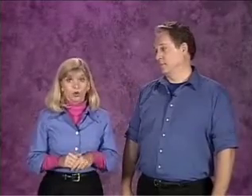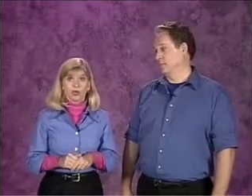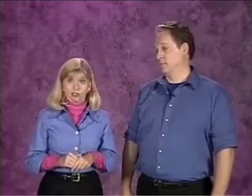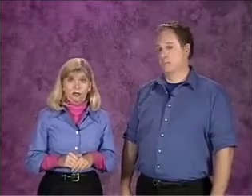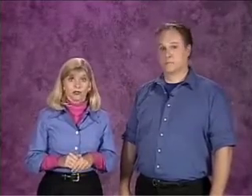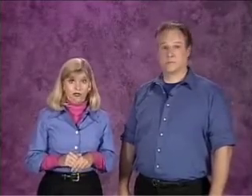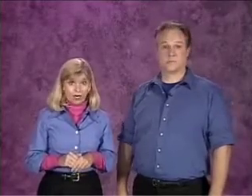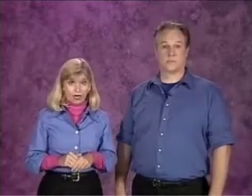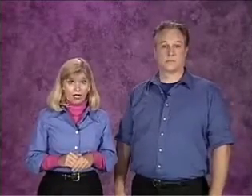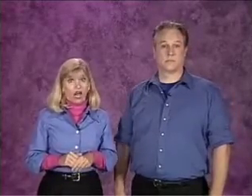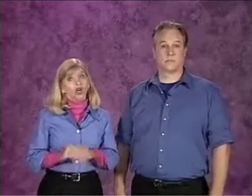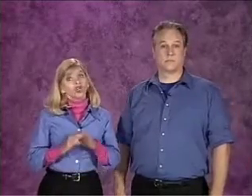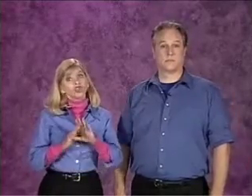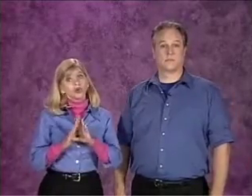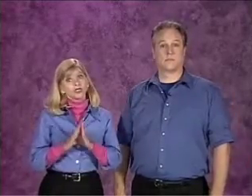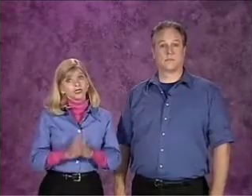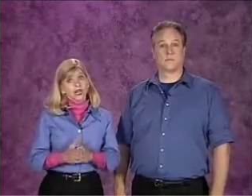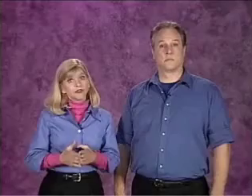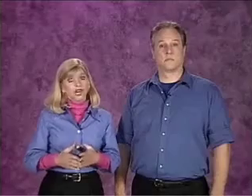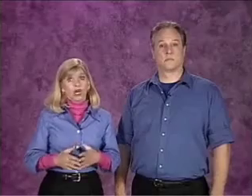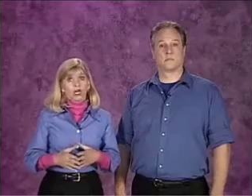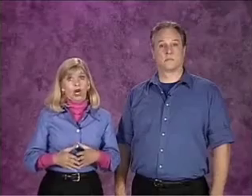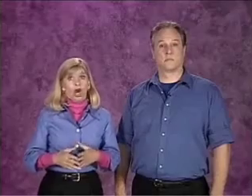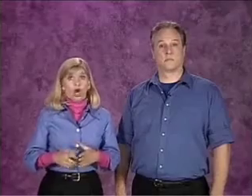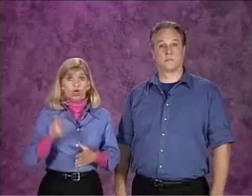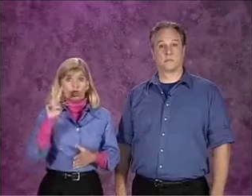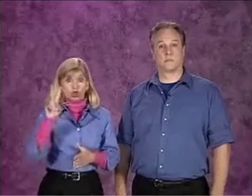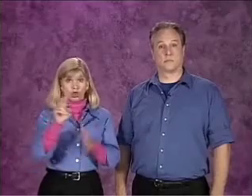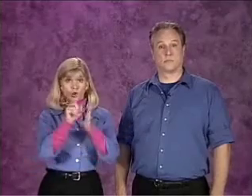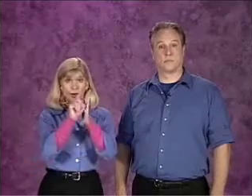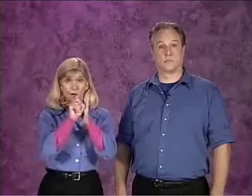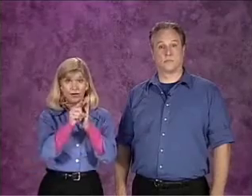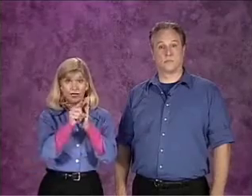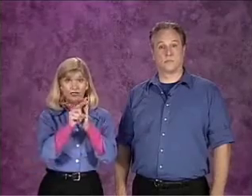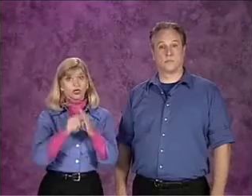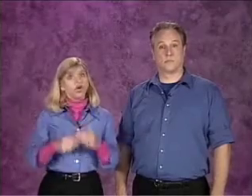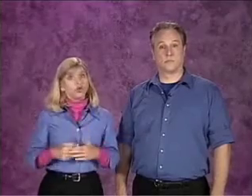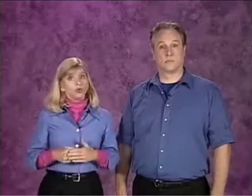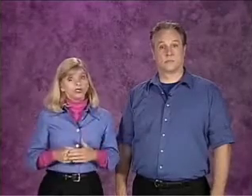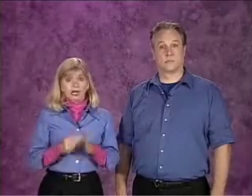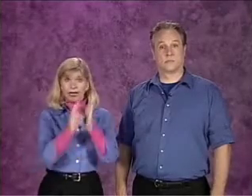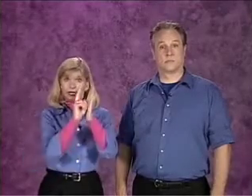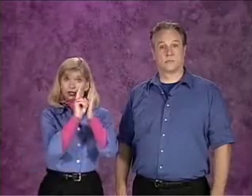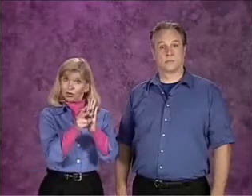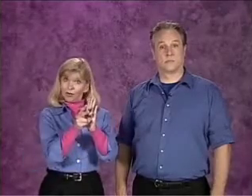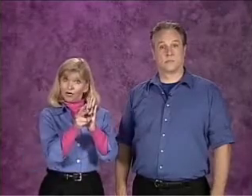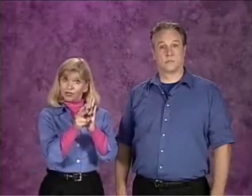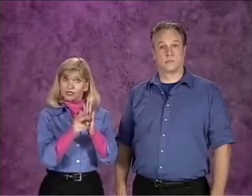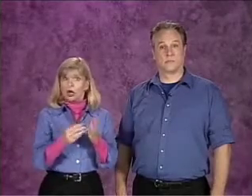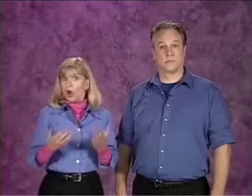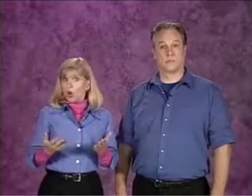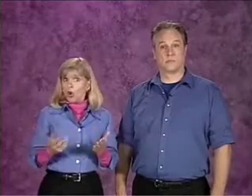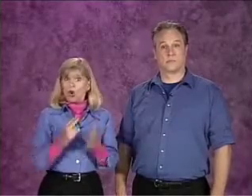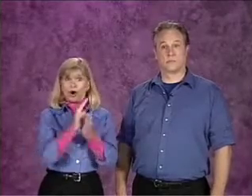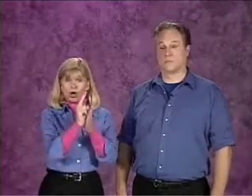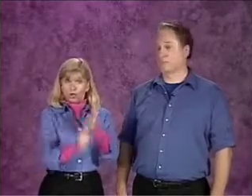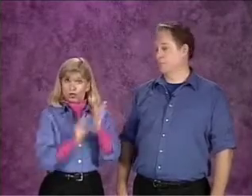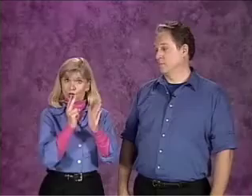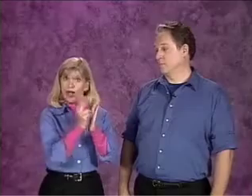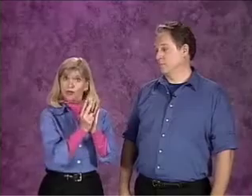a single sign. So instead of signing 2 minutes, you'd sign 2 minutes, or 2